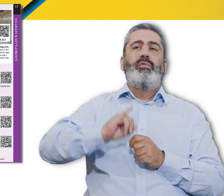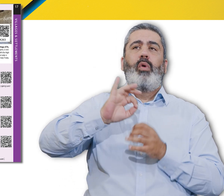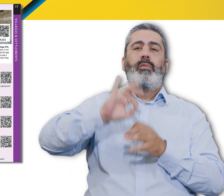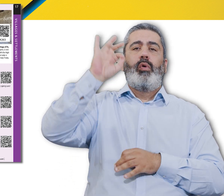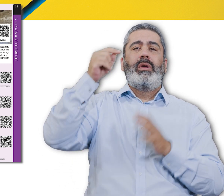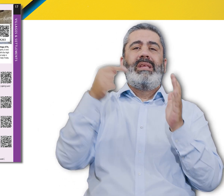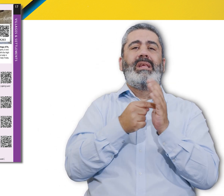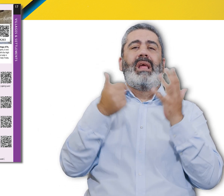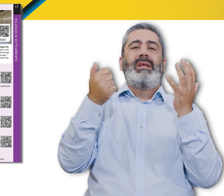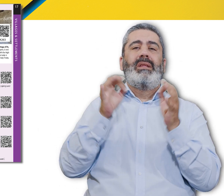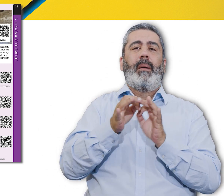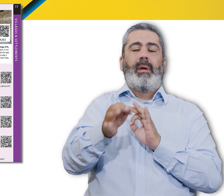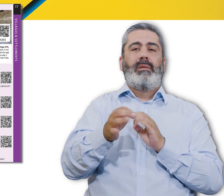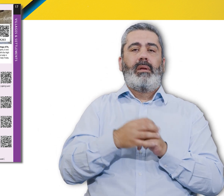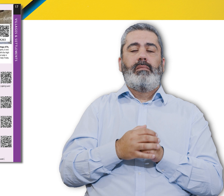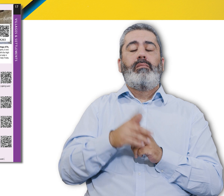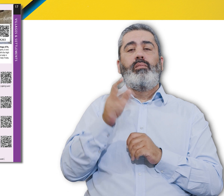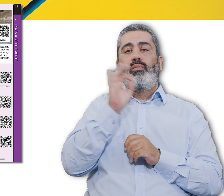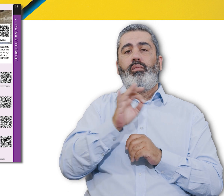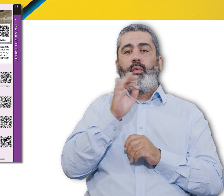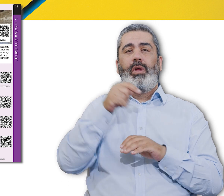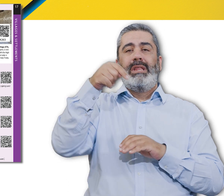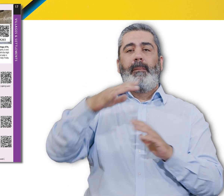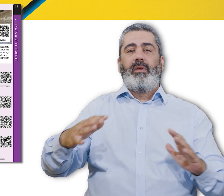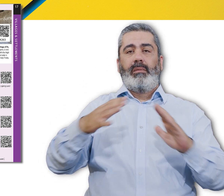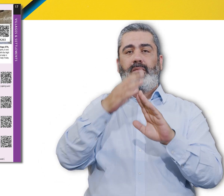view, and the St. Nicholas Monastery,